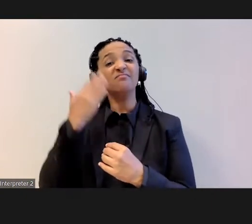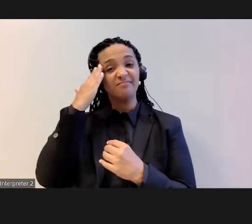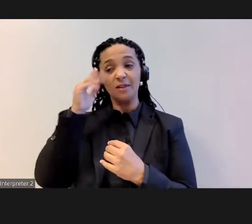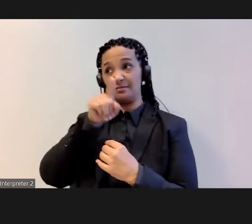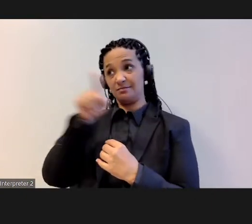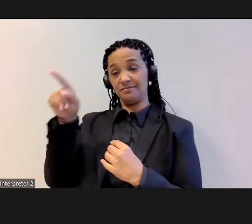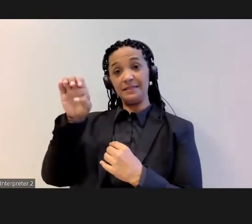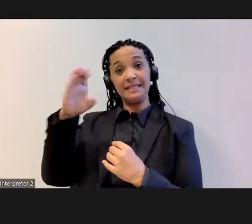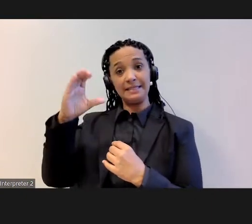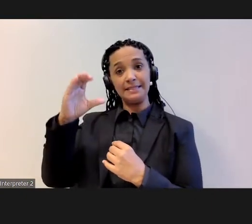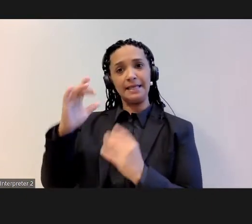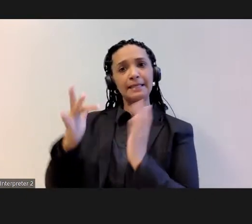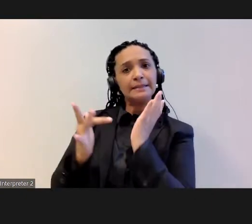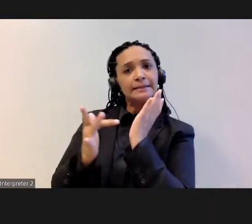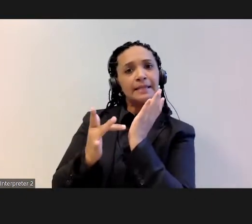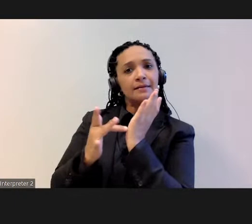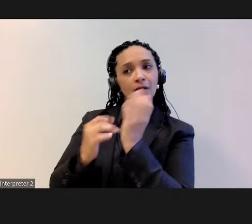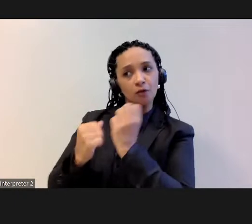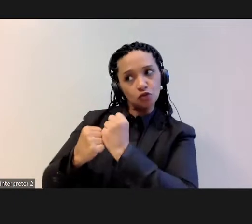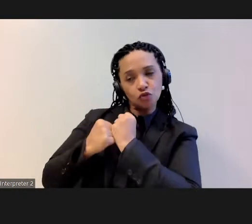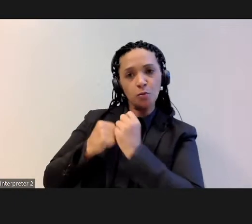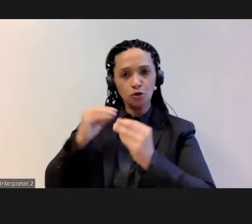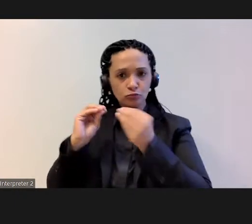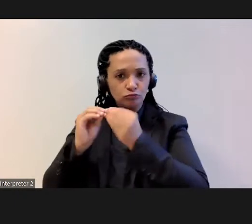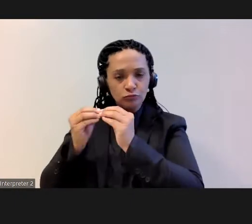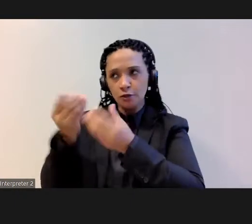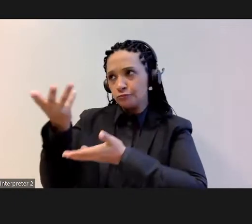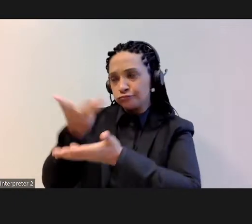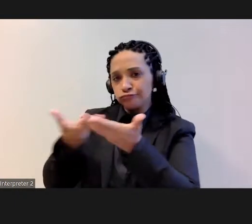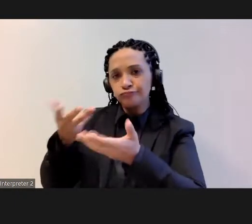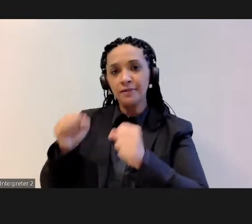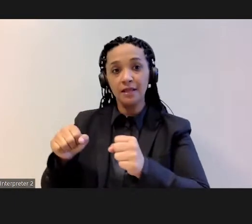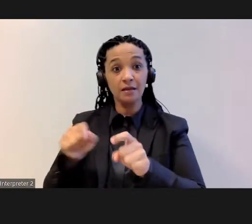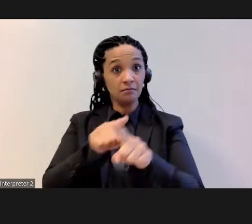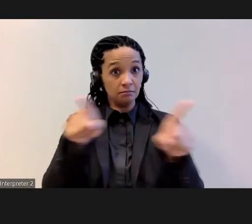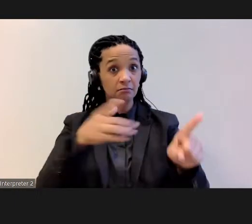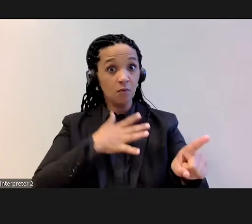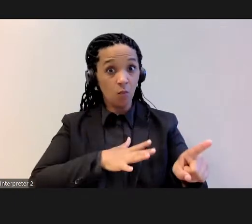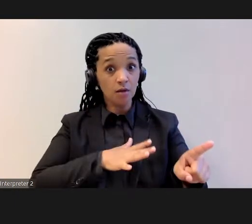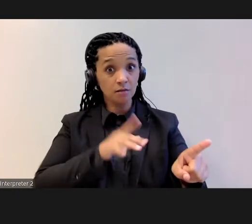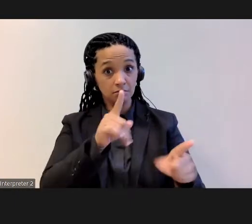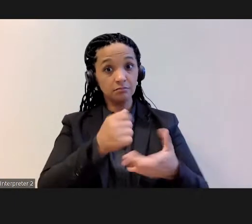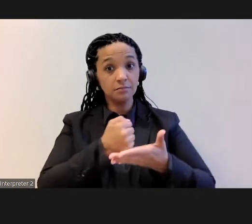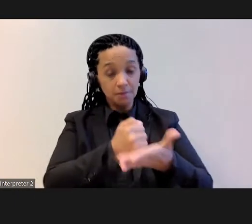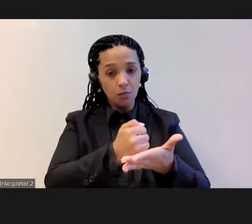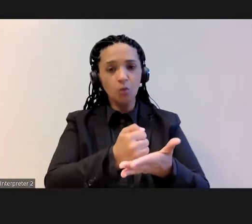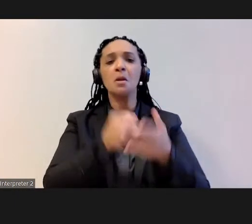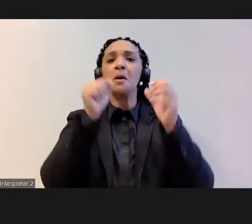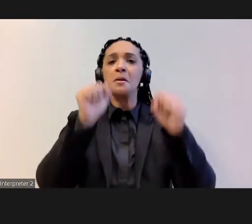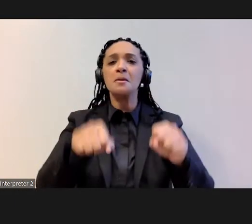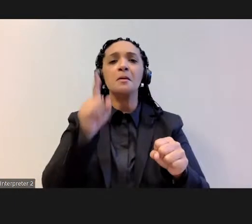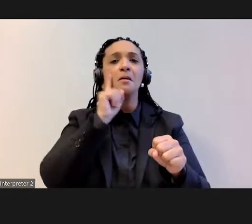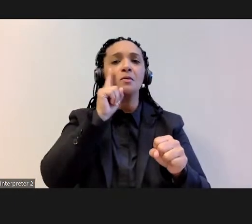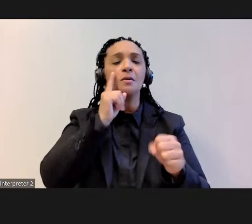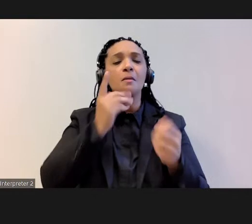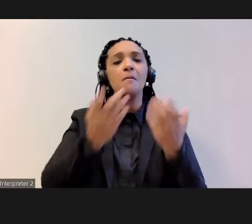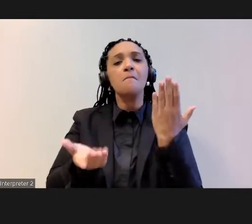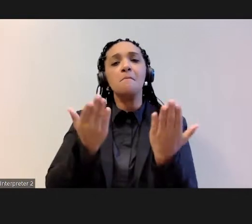They might correct me, but if you'd be interested, you might want to also check with them just to check if they can